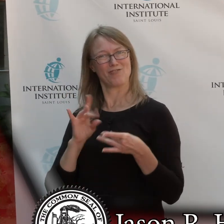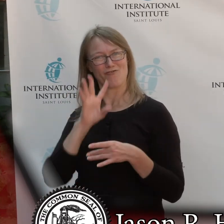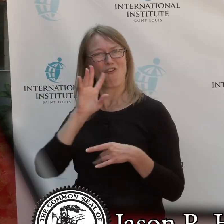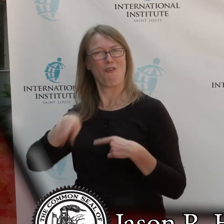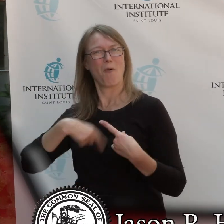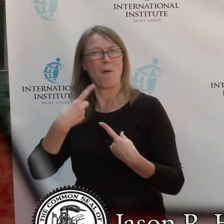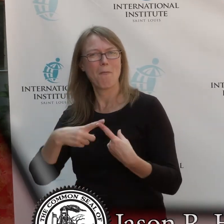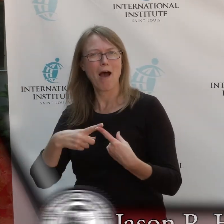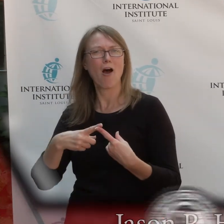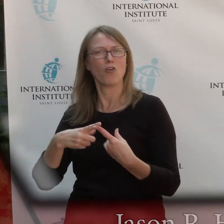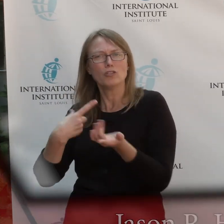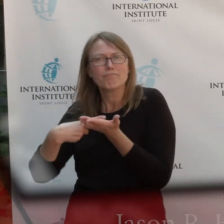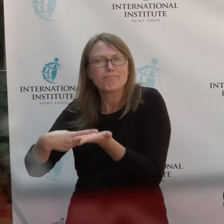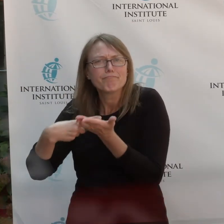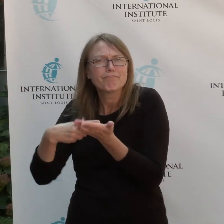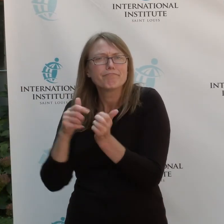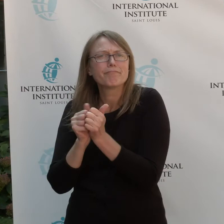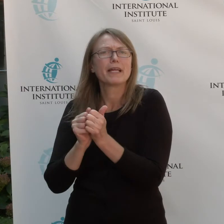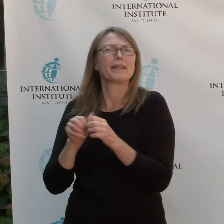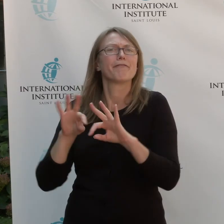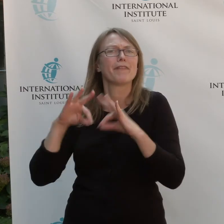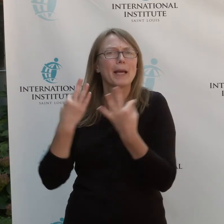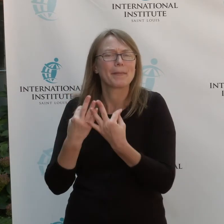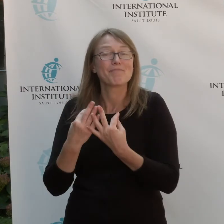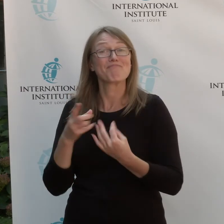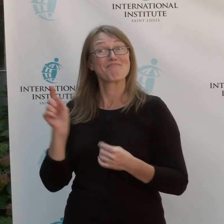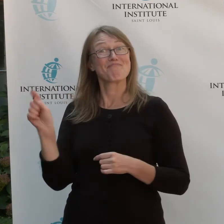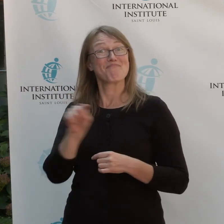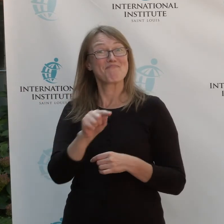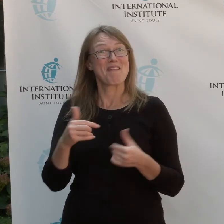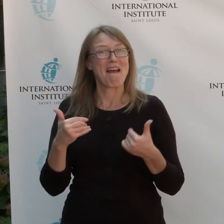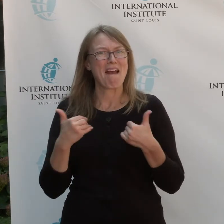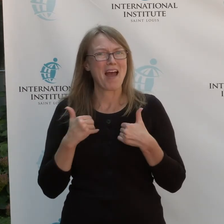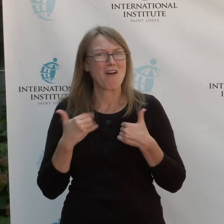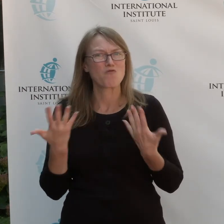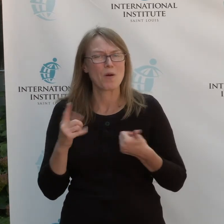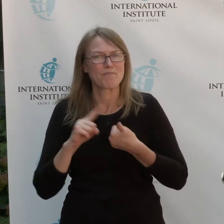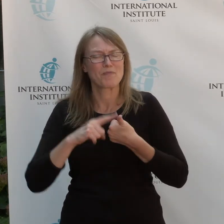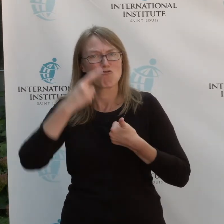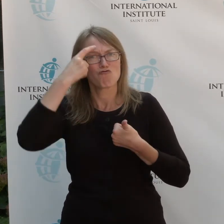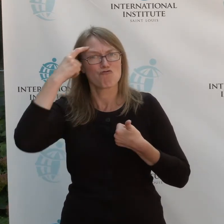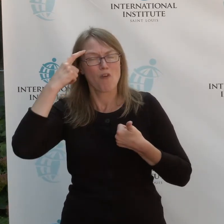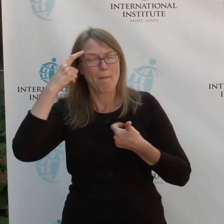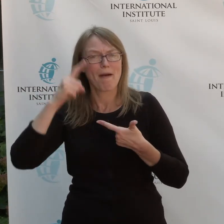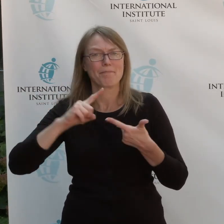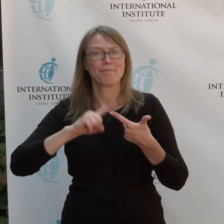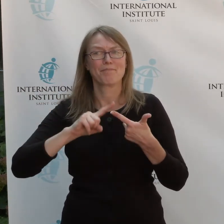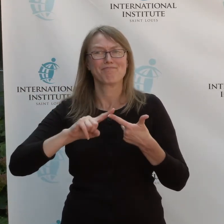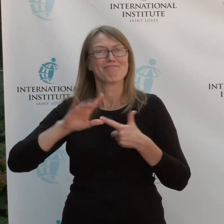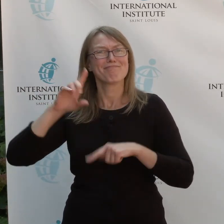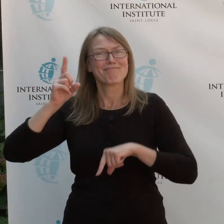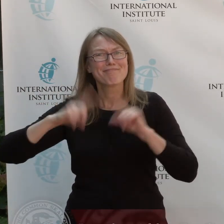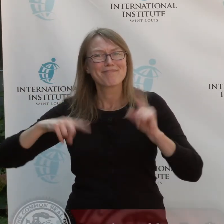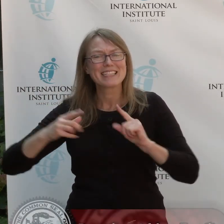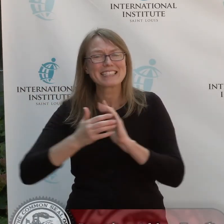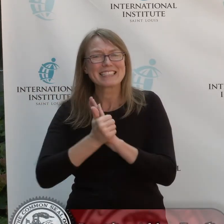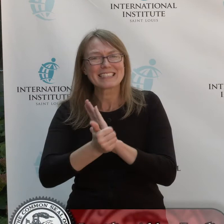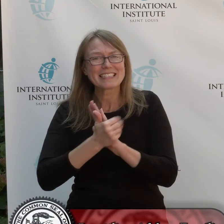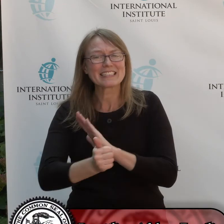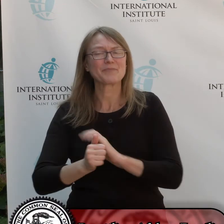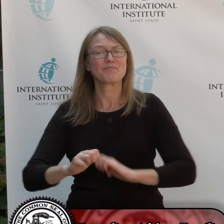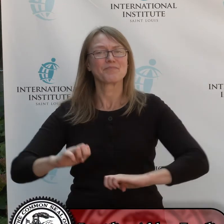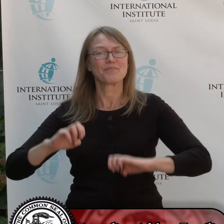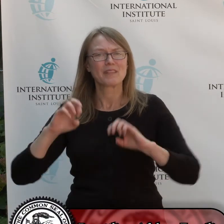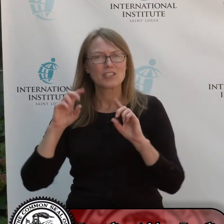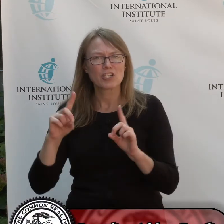for the first time, trauma, understanding skills, language, there is a robust assessment process